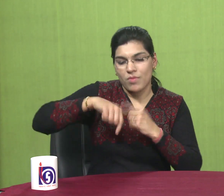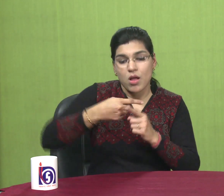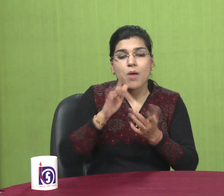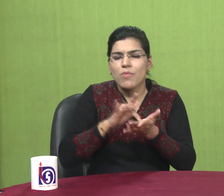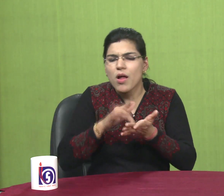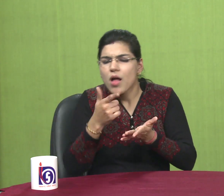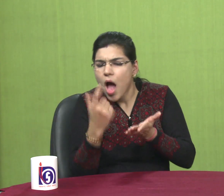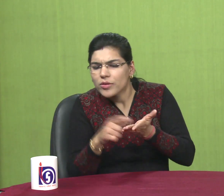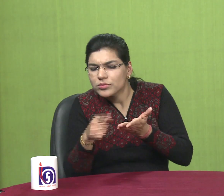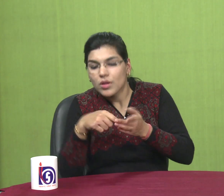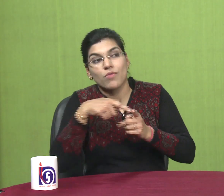it, we cannot do it.